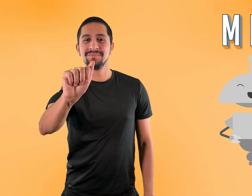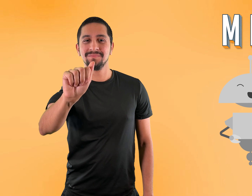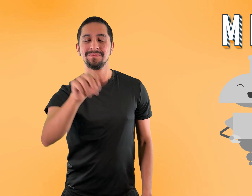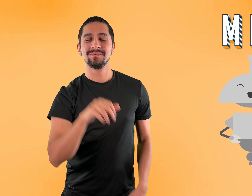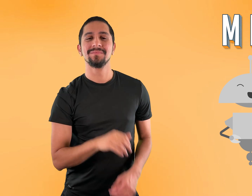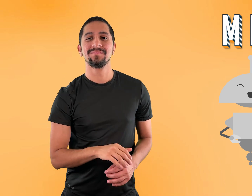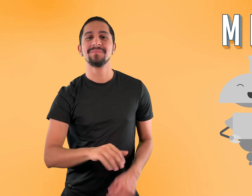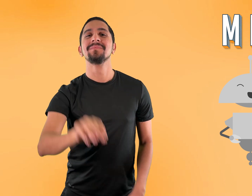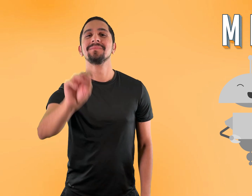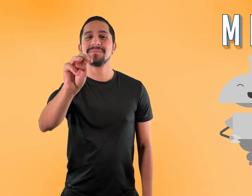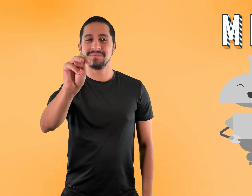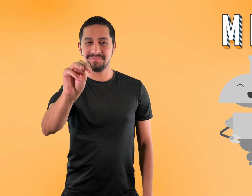M-I-A.